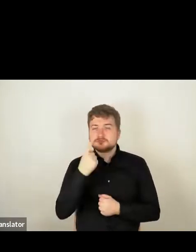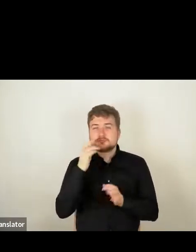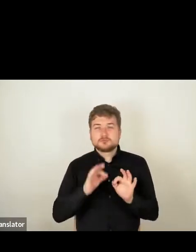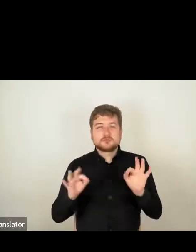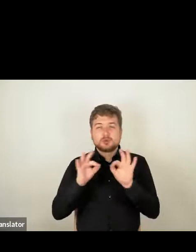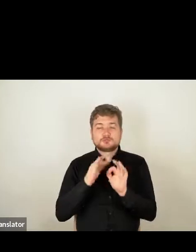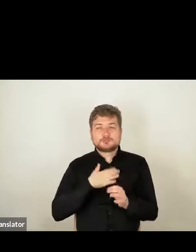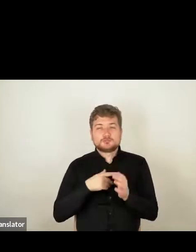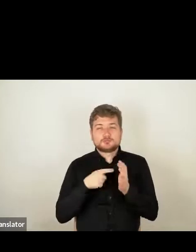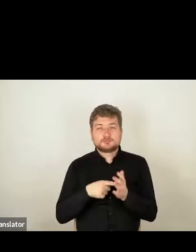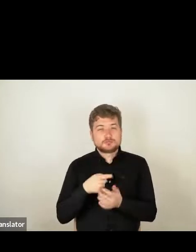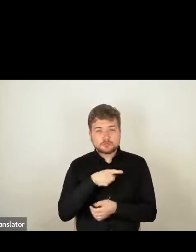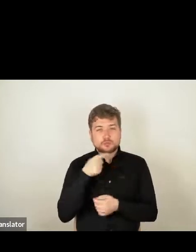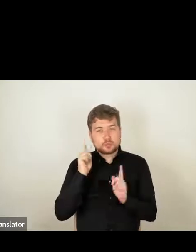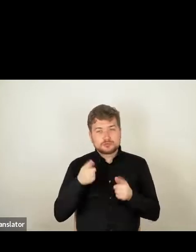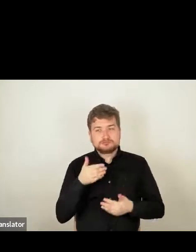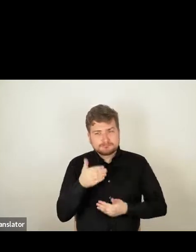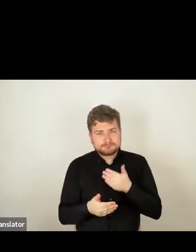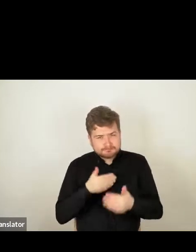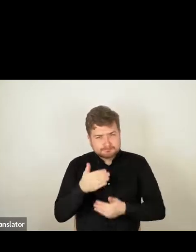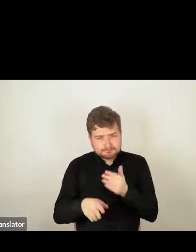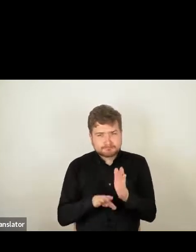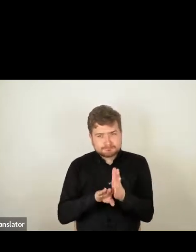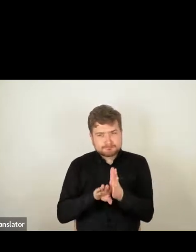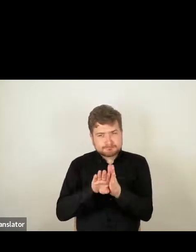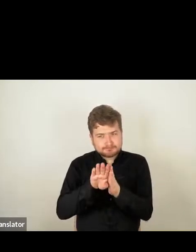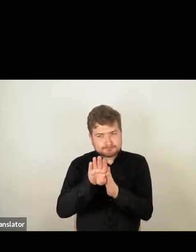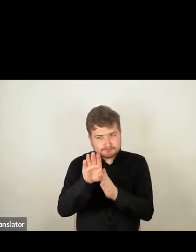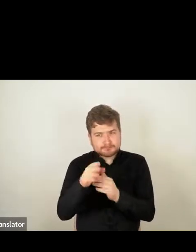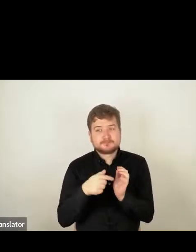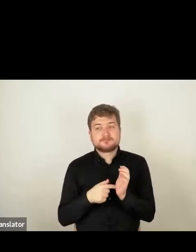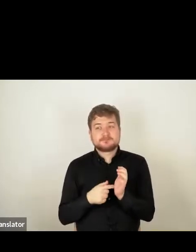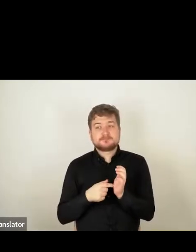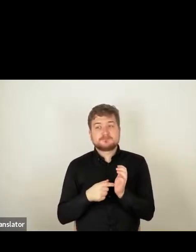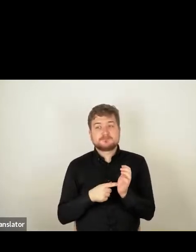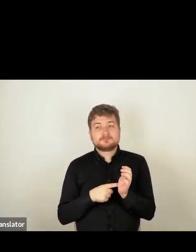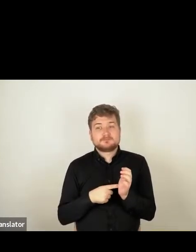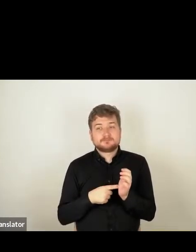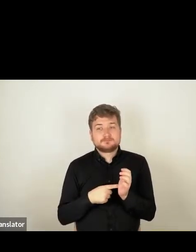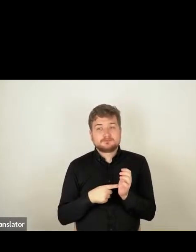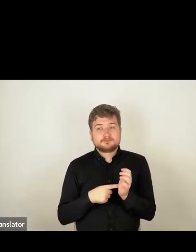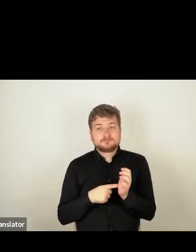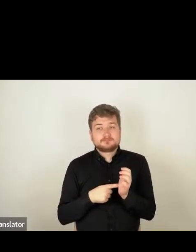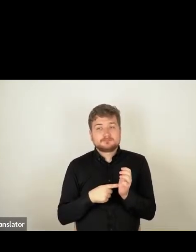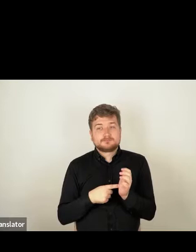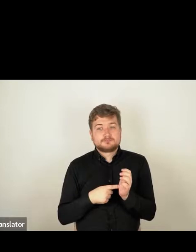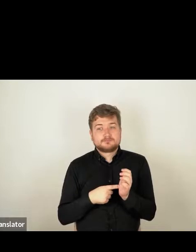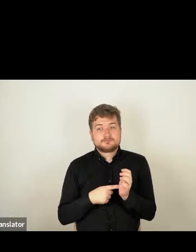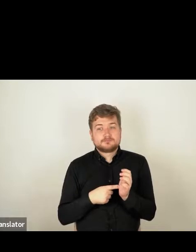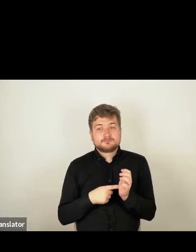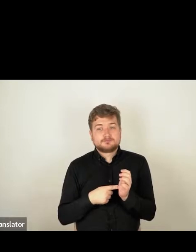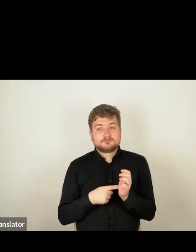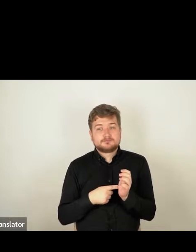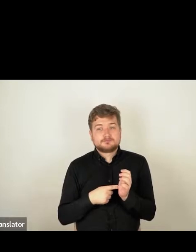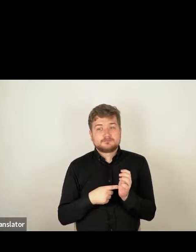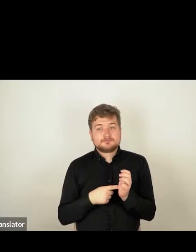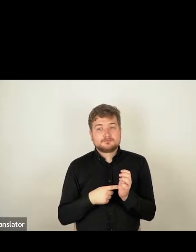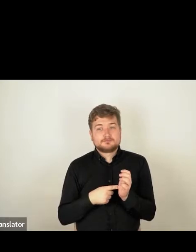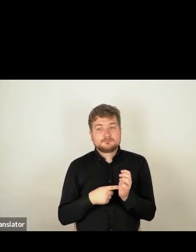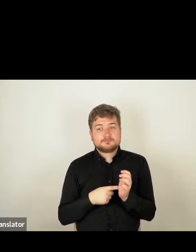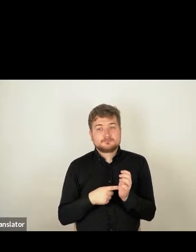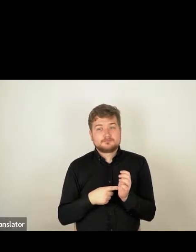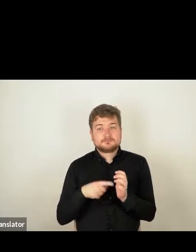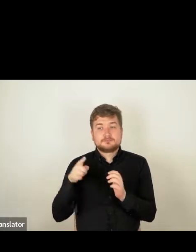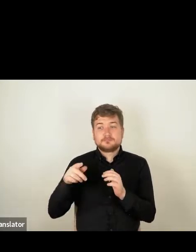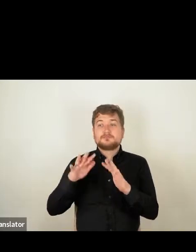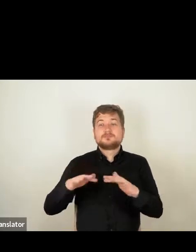got to put these into place. The second part of it is that as parliaments look at, you talked about committees,